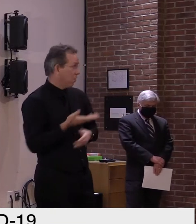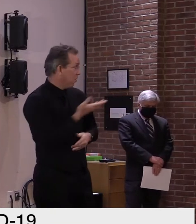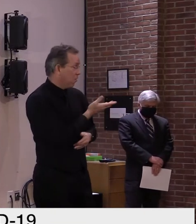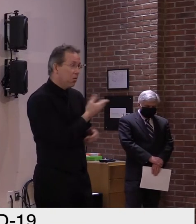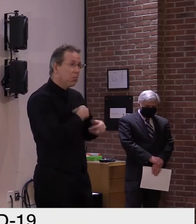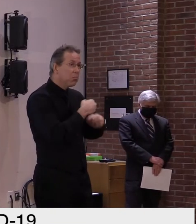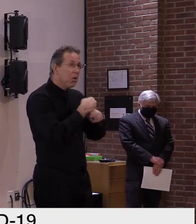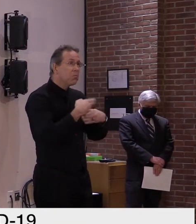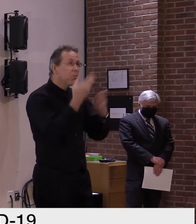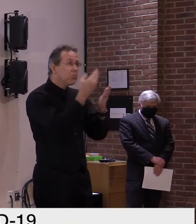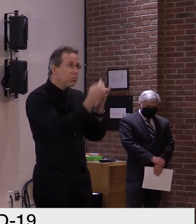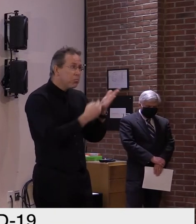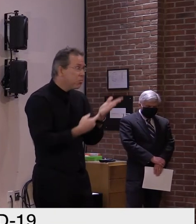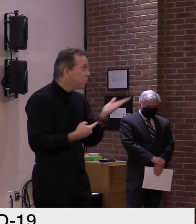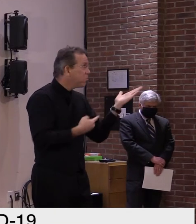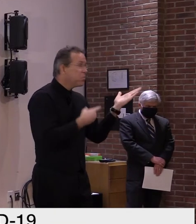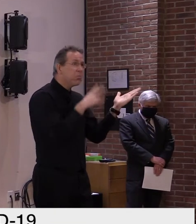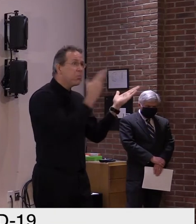Thank you.